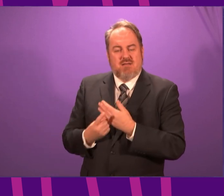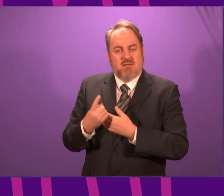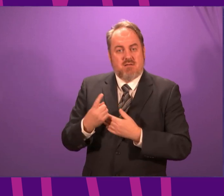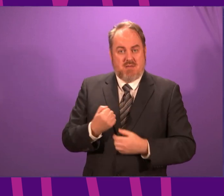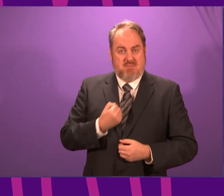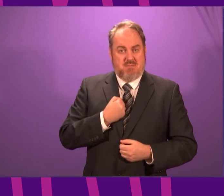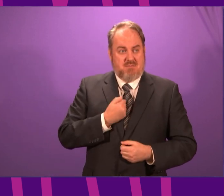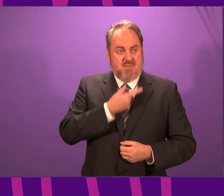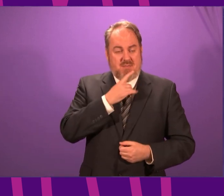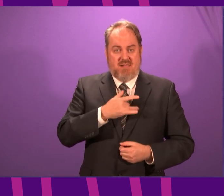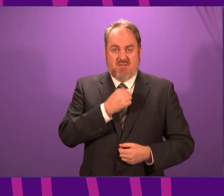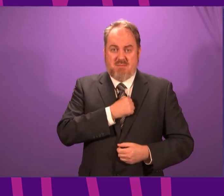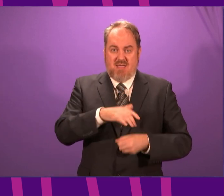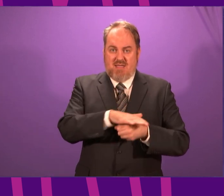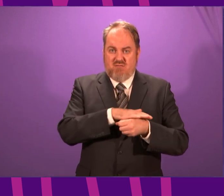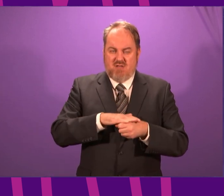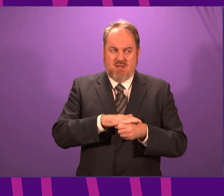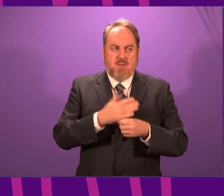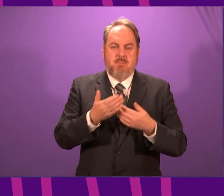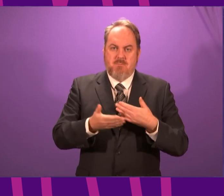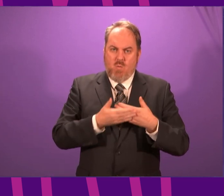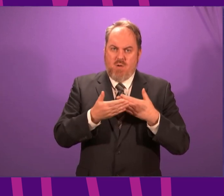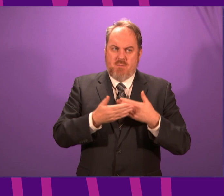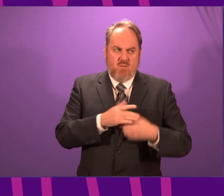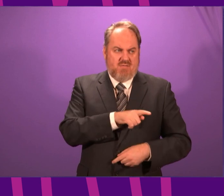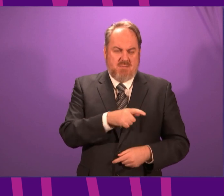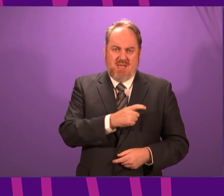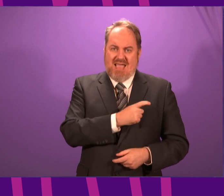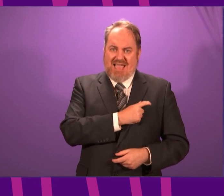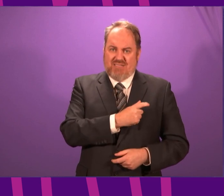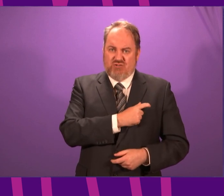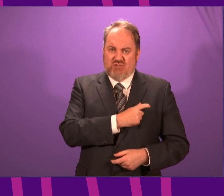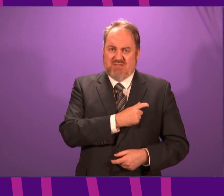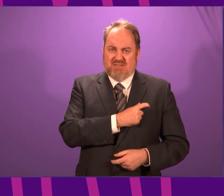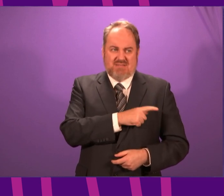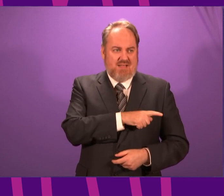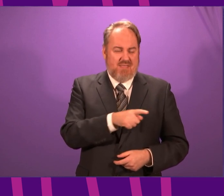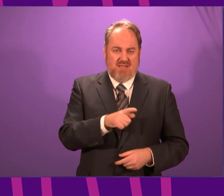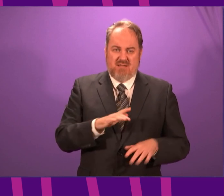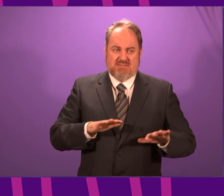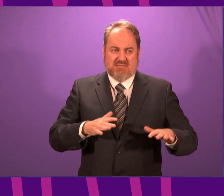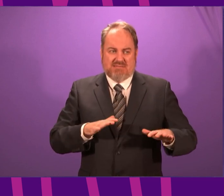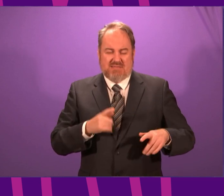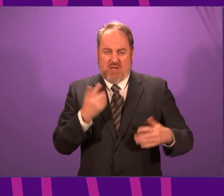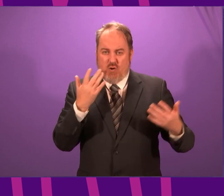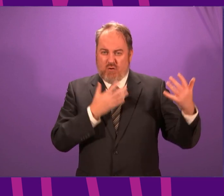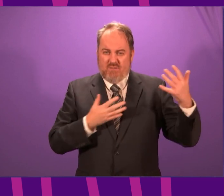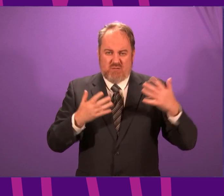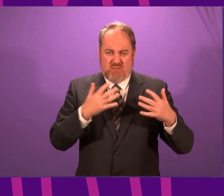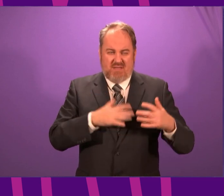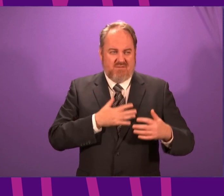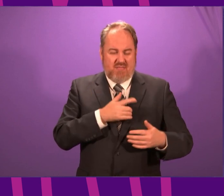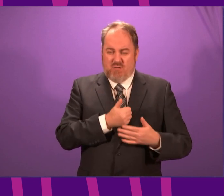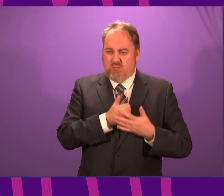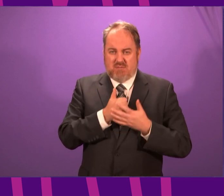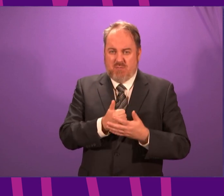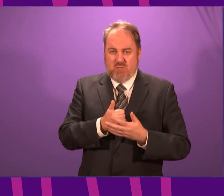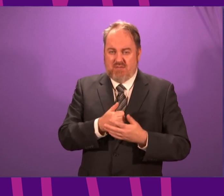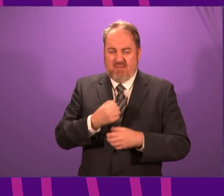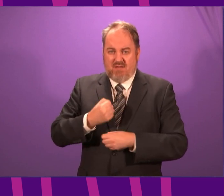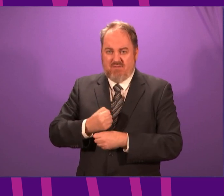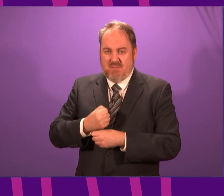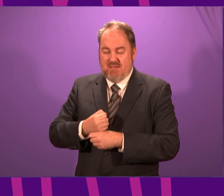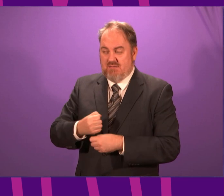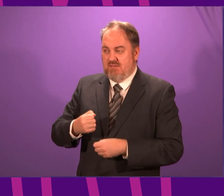constituents, anxiety is on the rise. Support for them is hard to find, and a sense of confusion is evident, despite what the